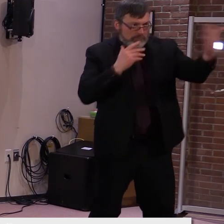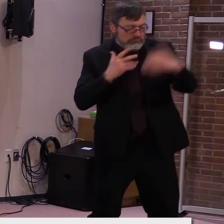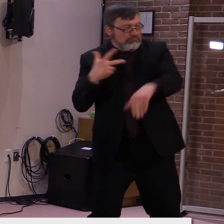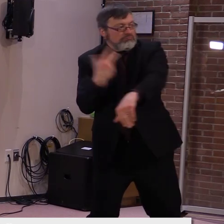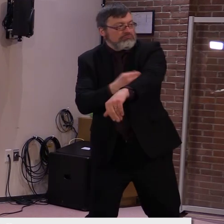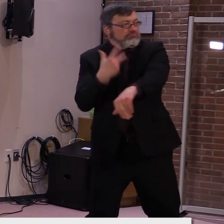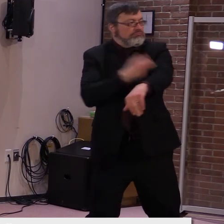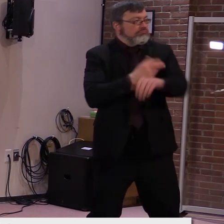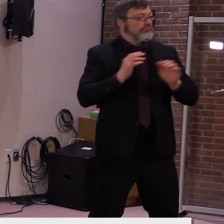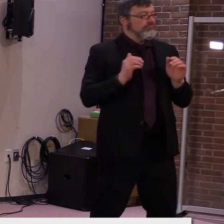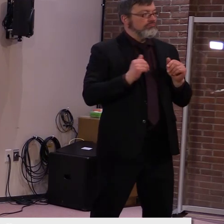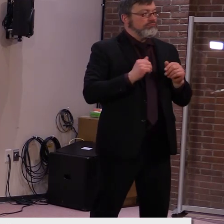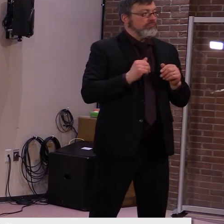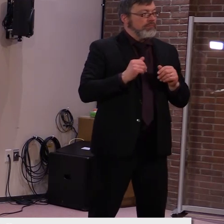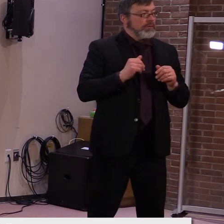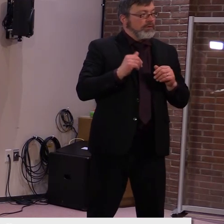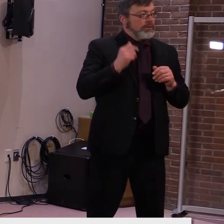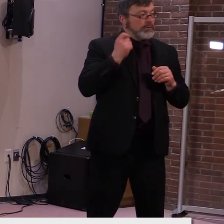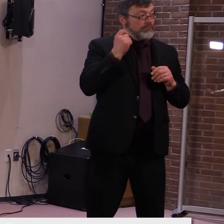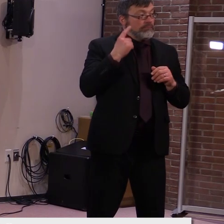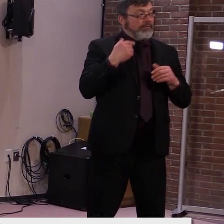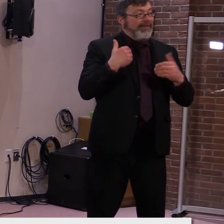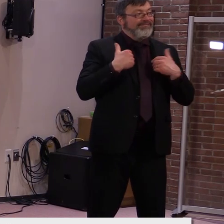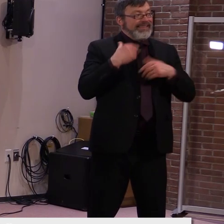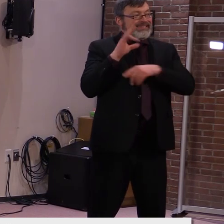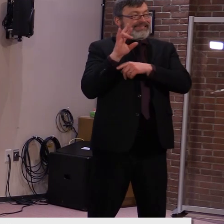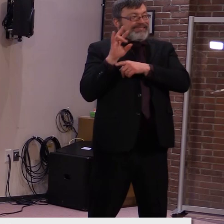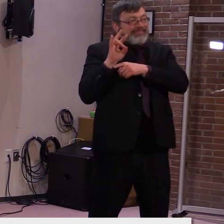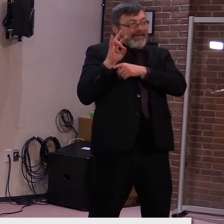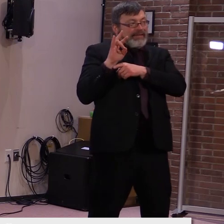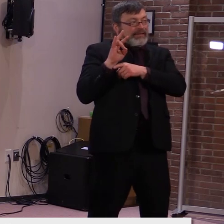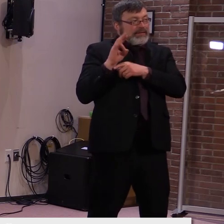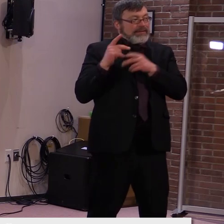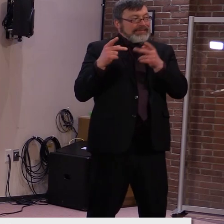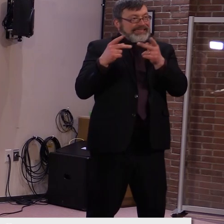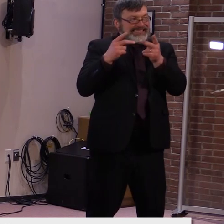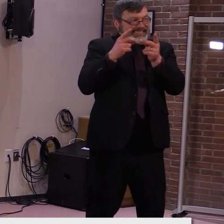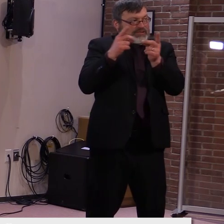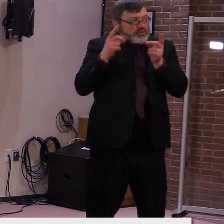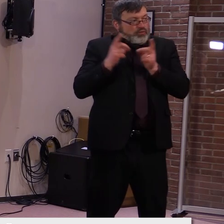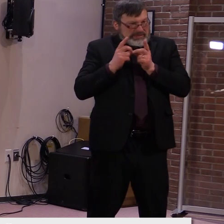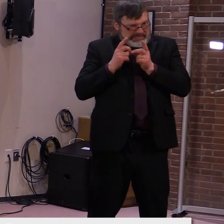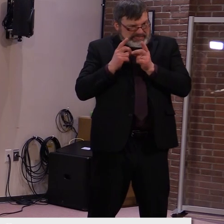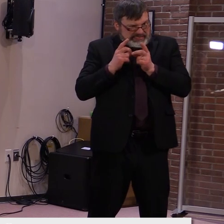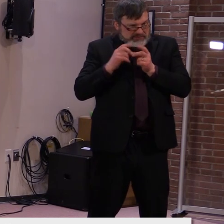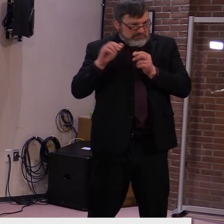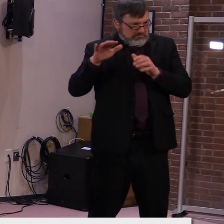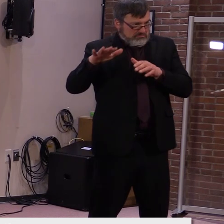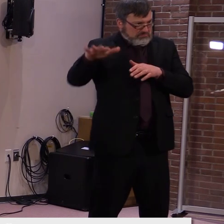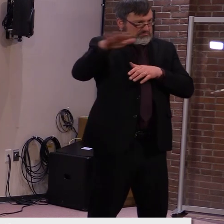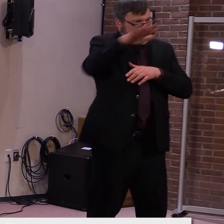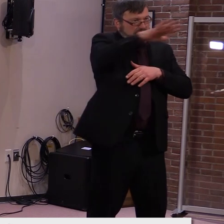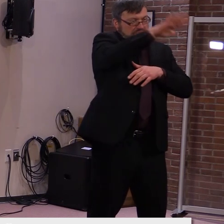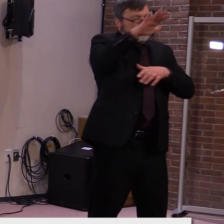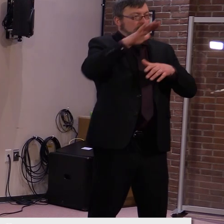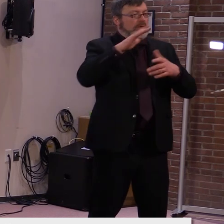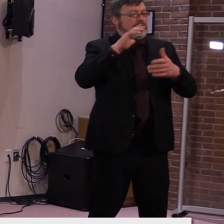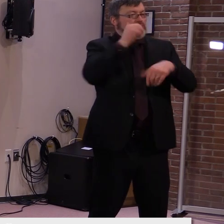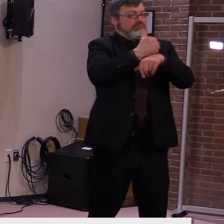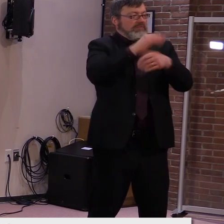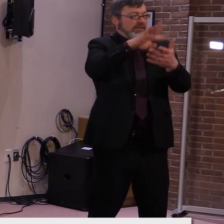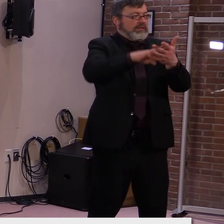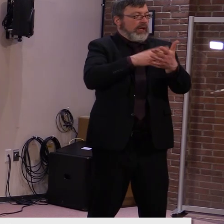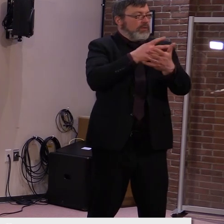Harwood Union in the Waterbury area, Springfield, Barrie, North Country, Rutland City,